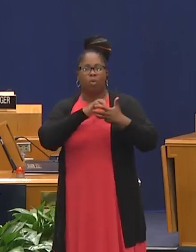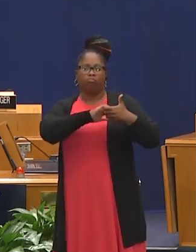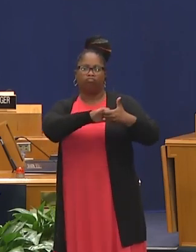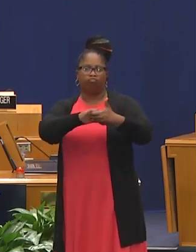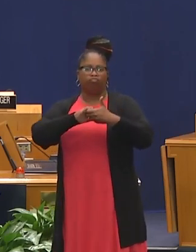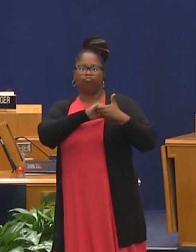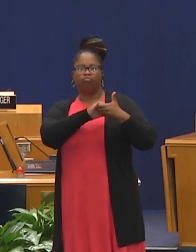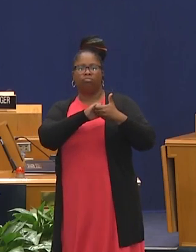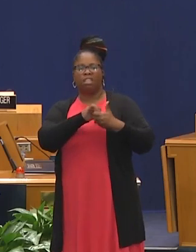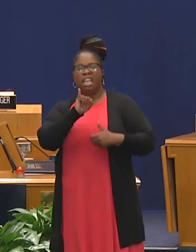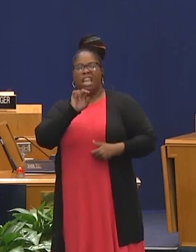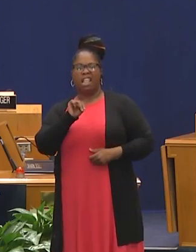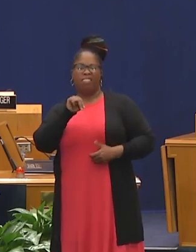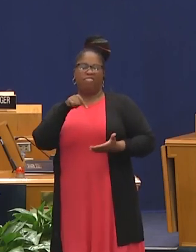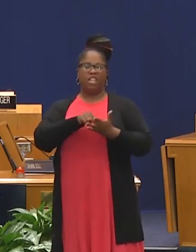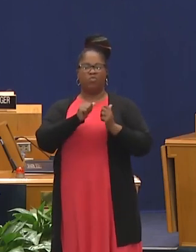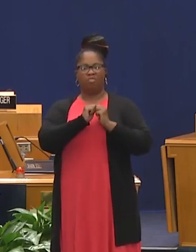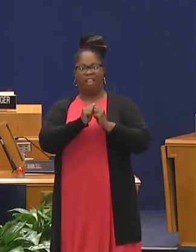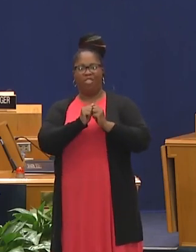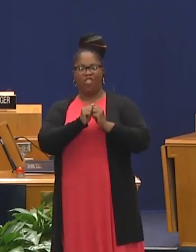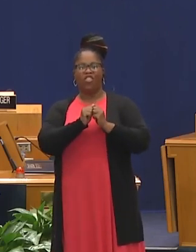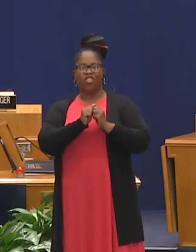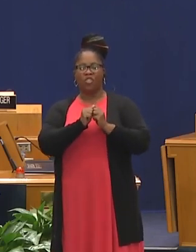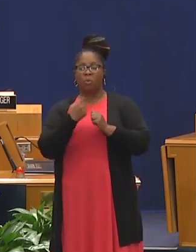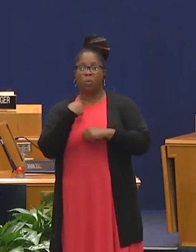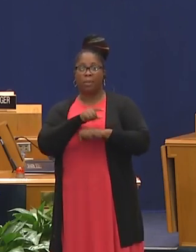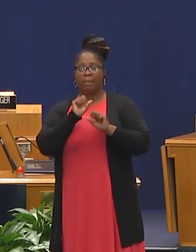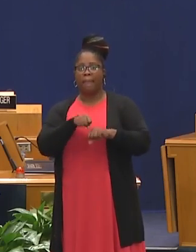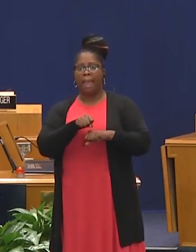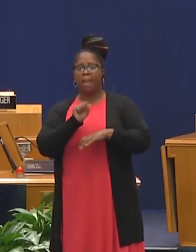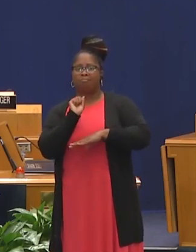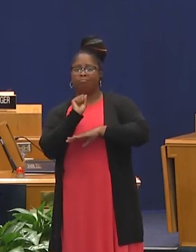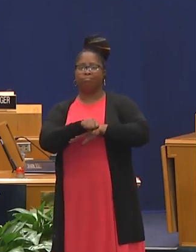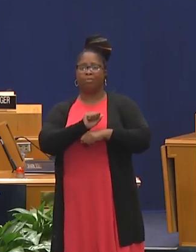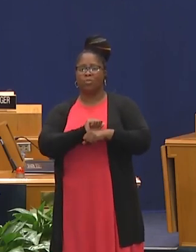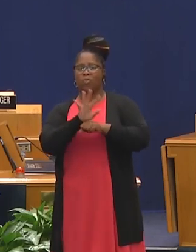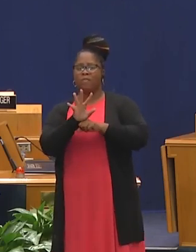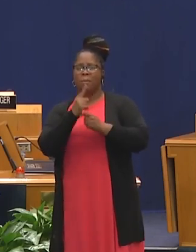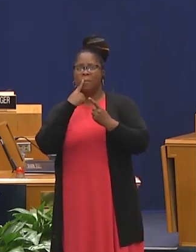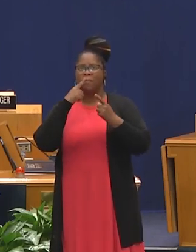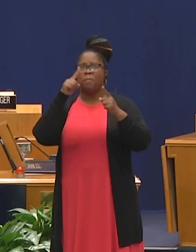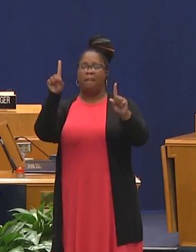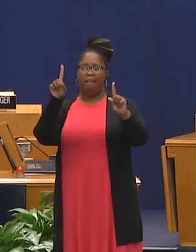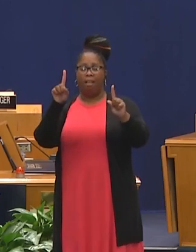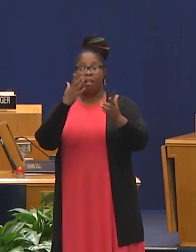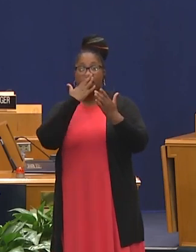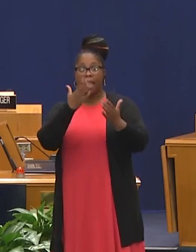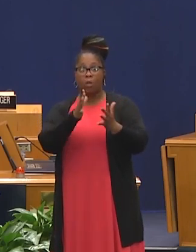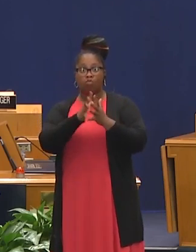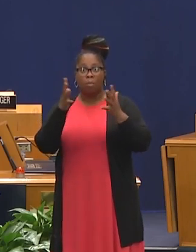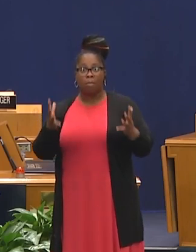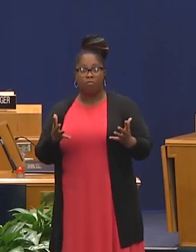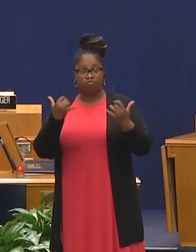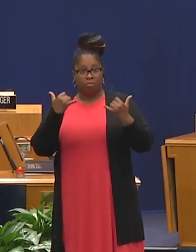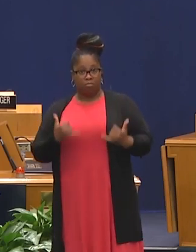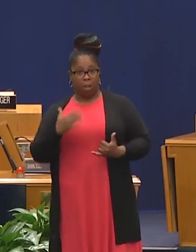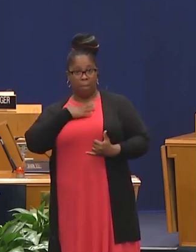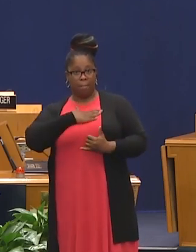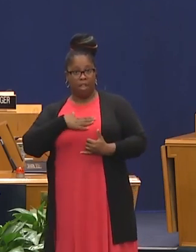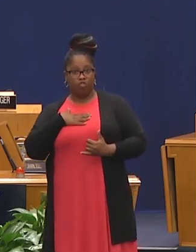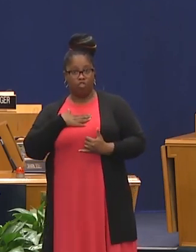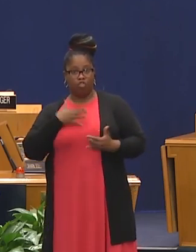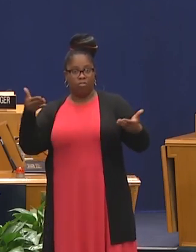and by working together, we're making it possible to get to the other side. Thank you all so much. And now it's my pleasure to introduce